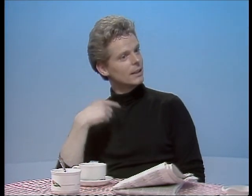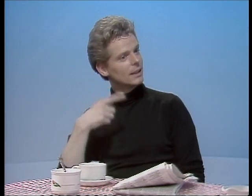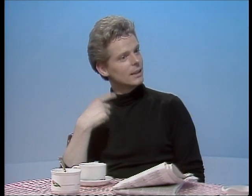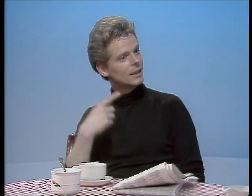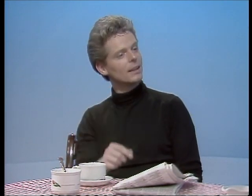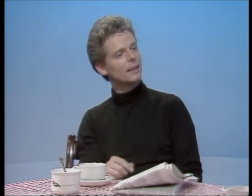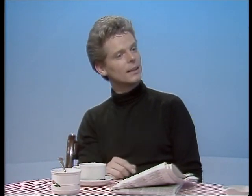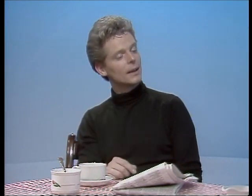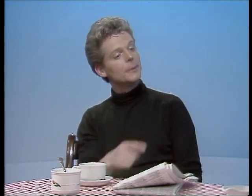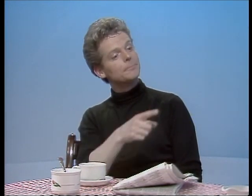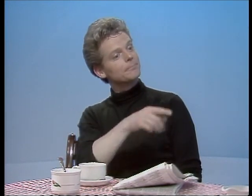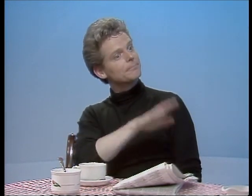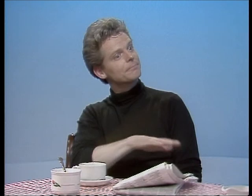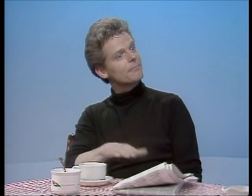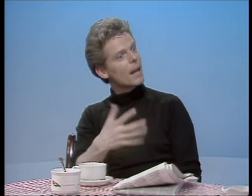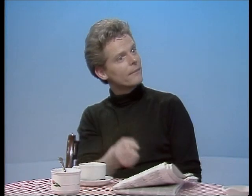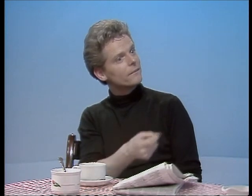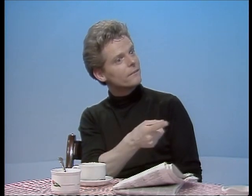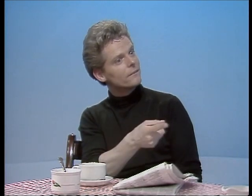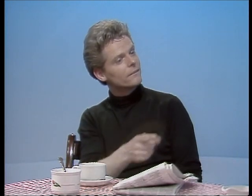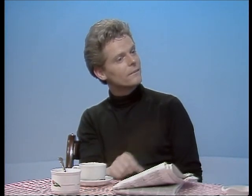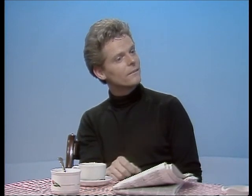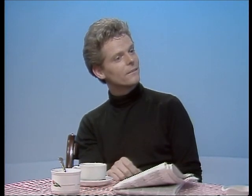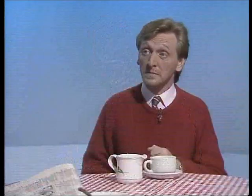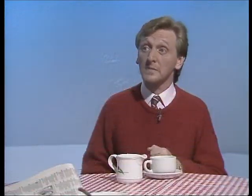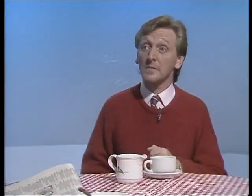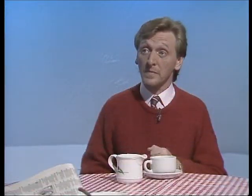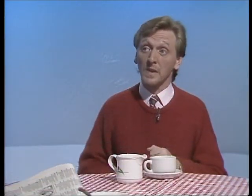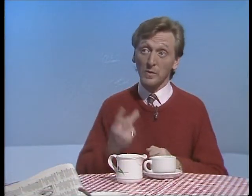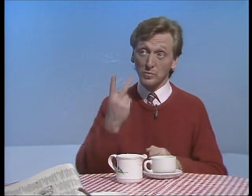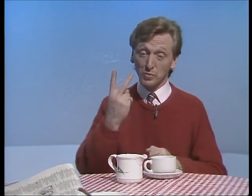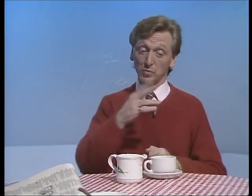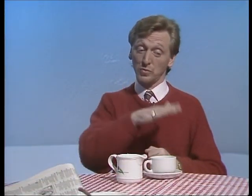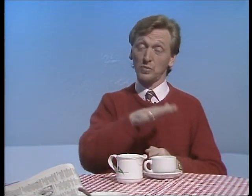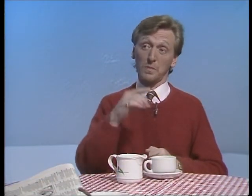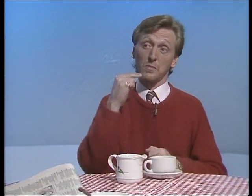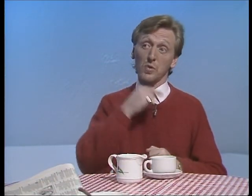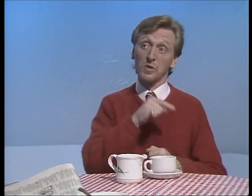Do you have children? Yes, 2 boys.